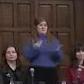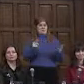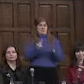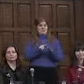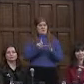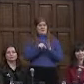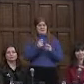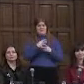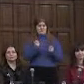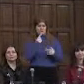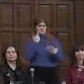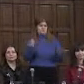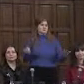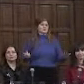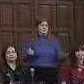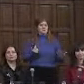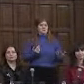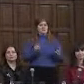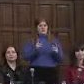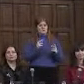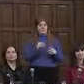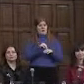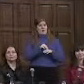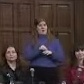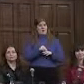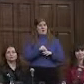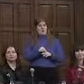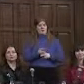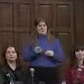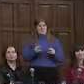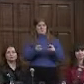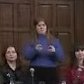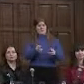never. We are on a path,